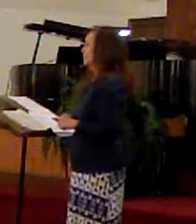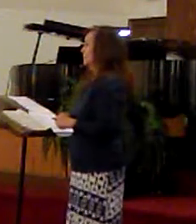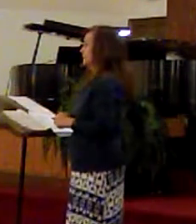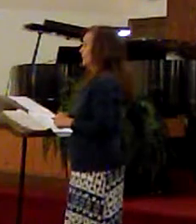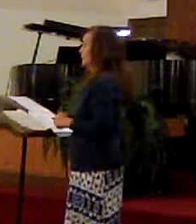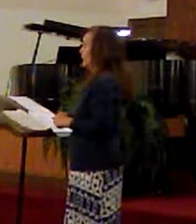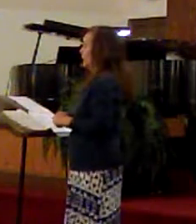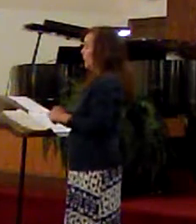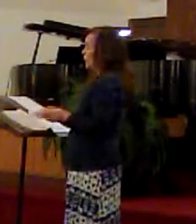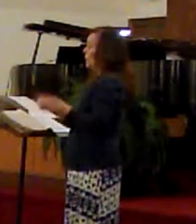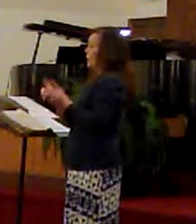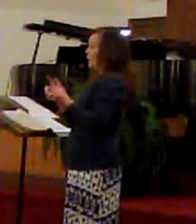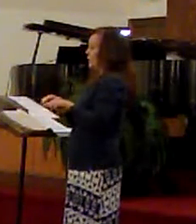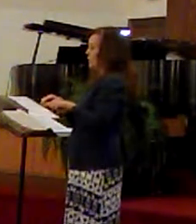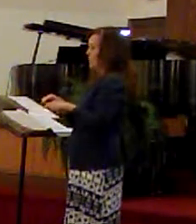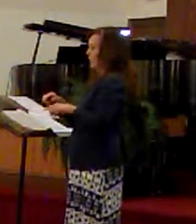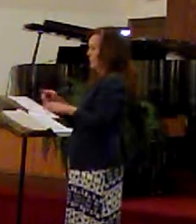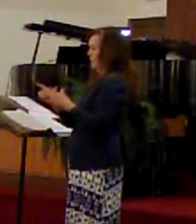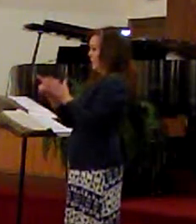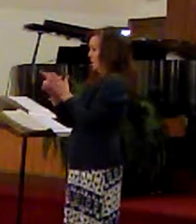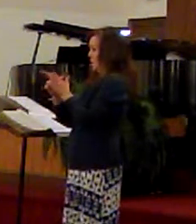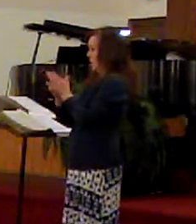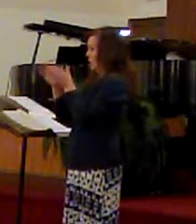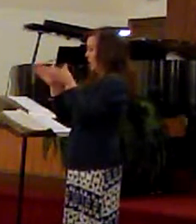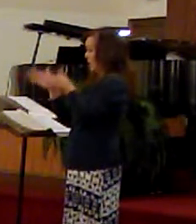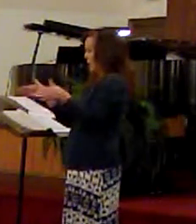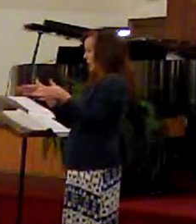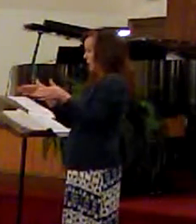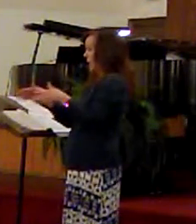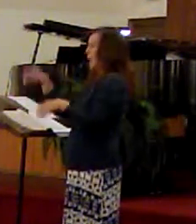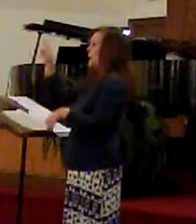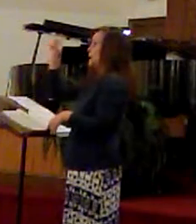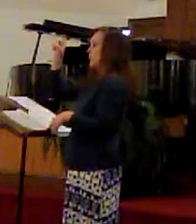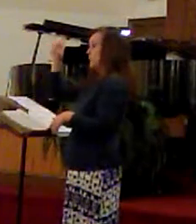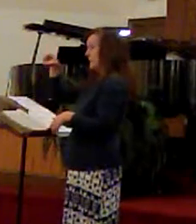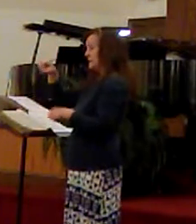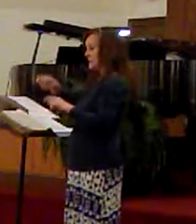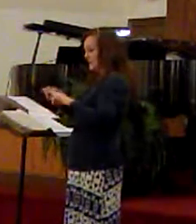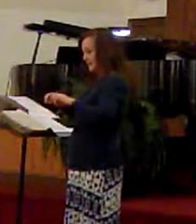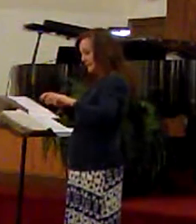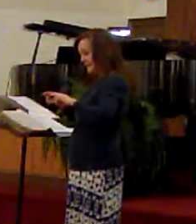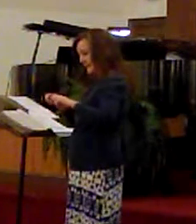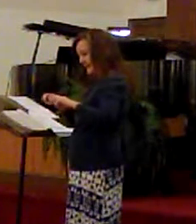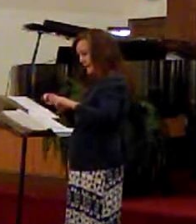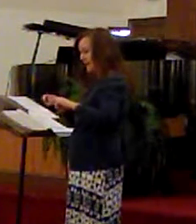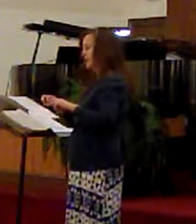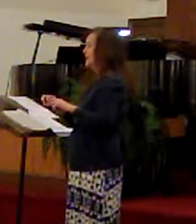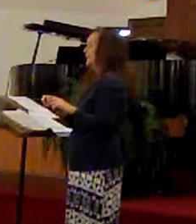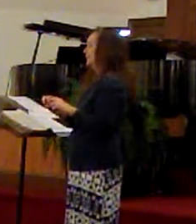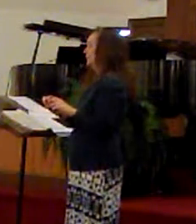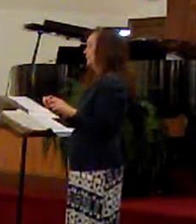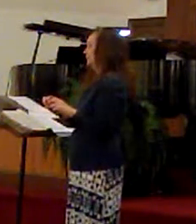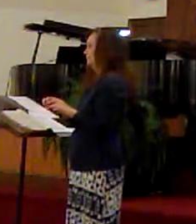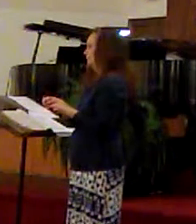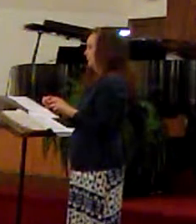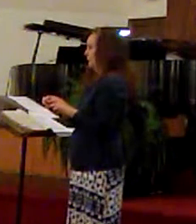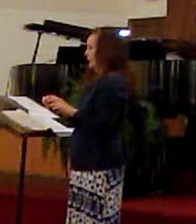study. He needs to know previous cases in regards to the current case he's working